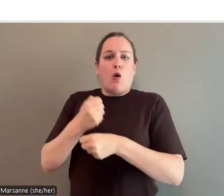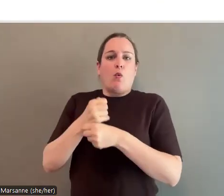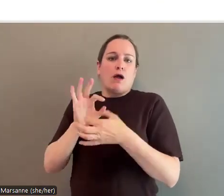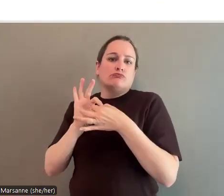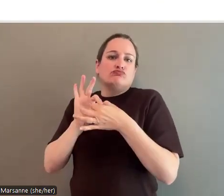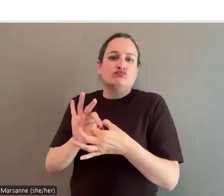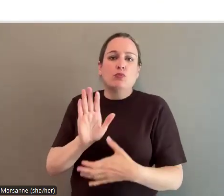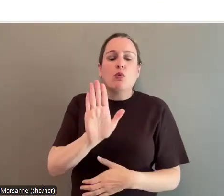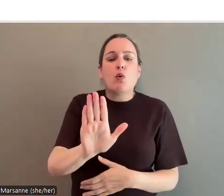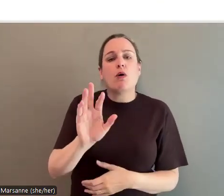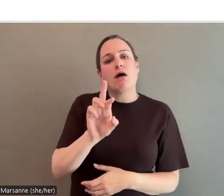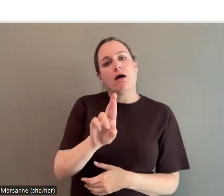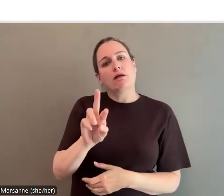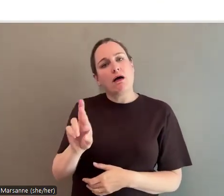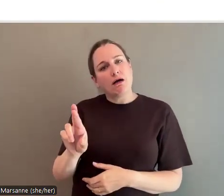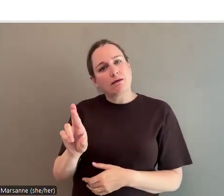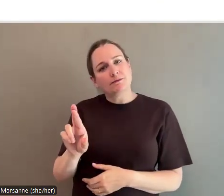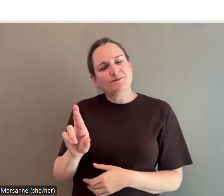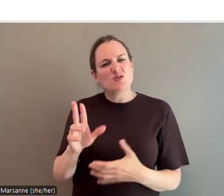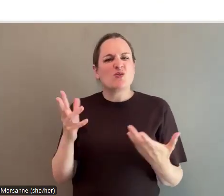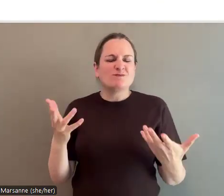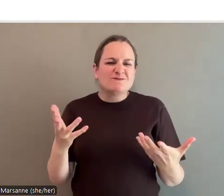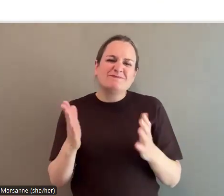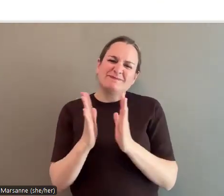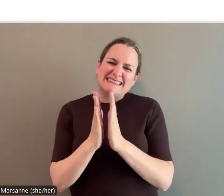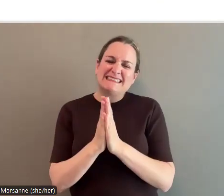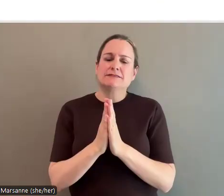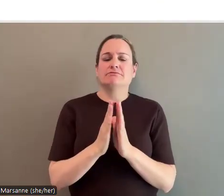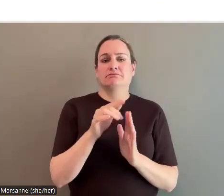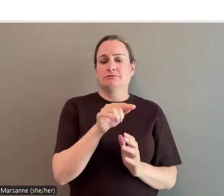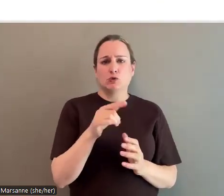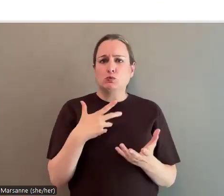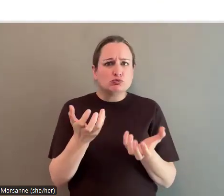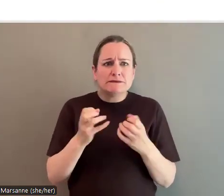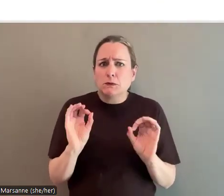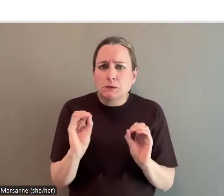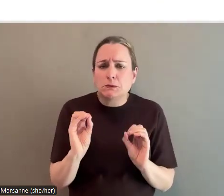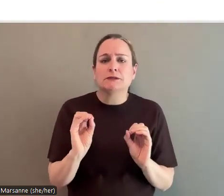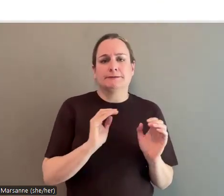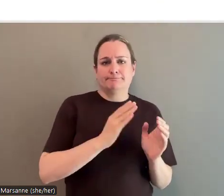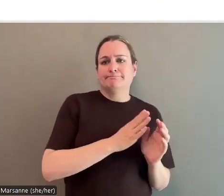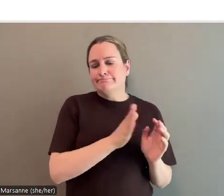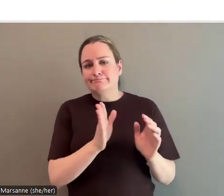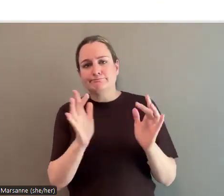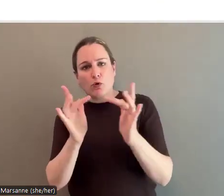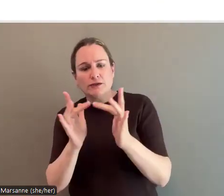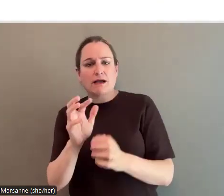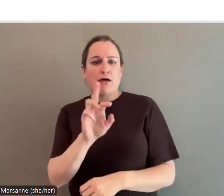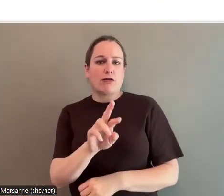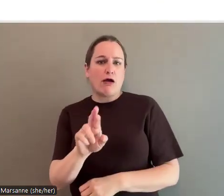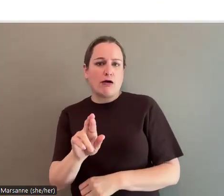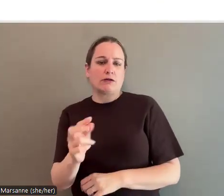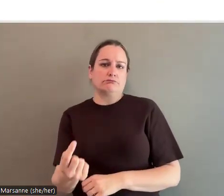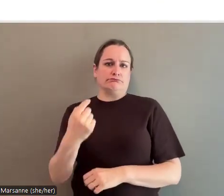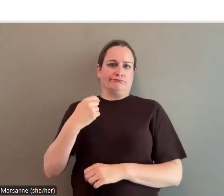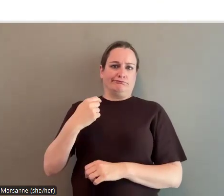please help us to get in touch with your regional representative and also copy me so that we can make sure